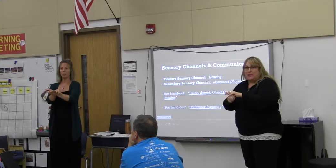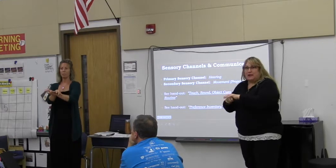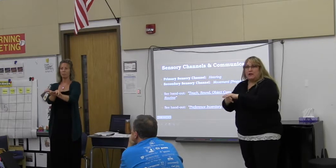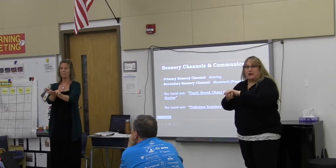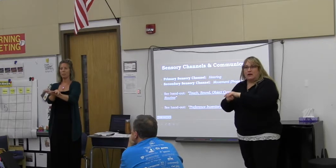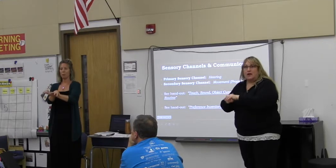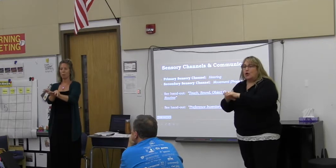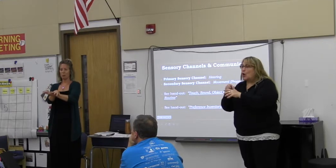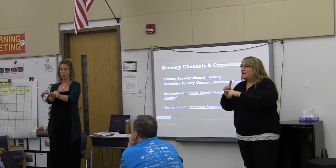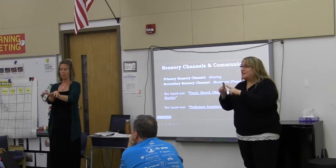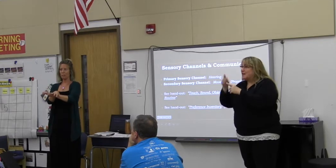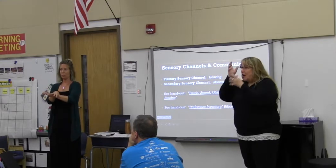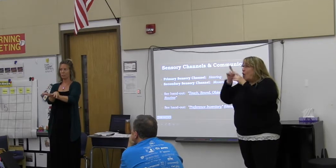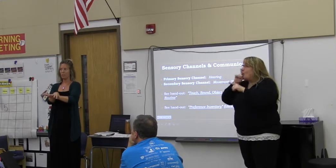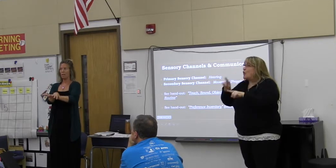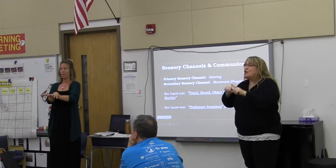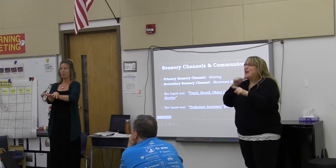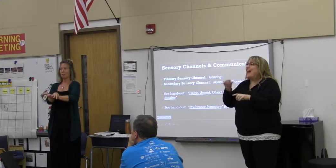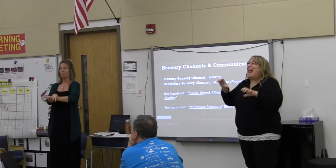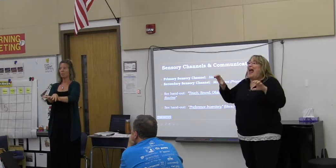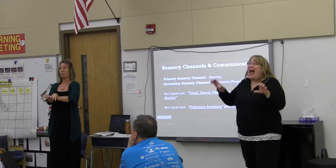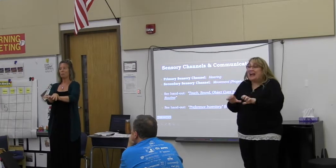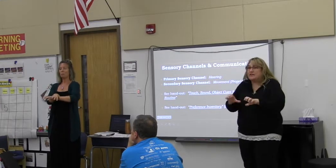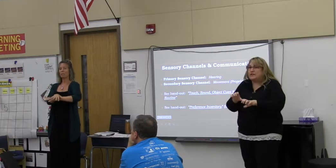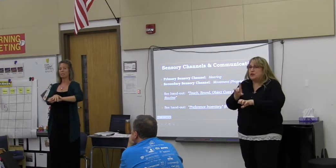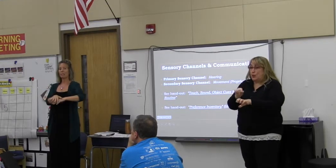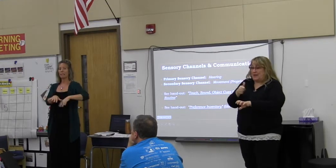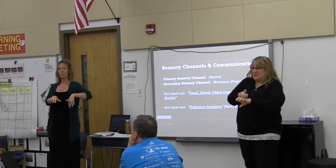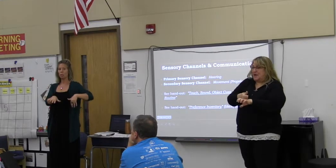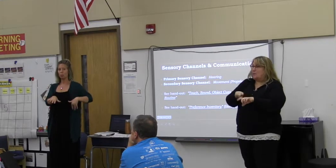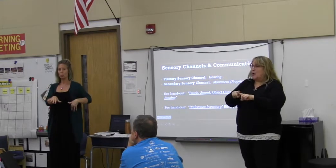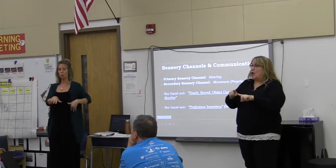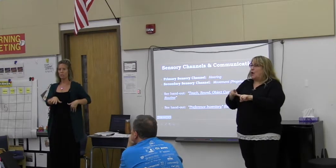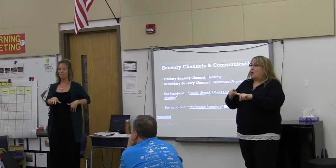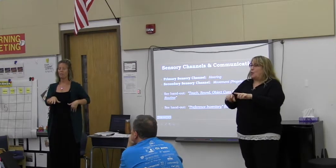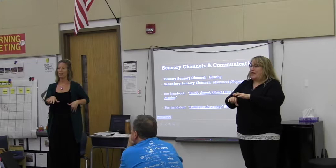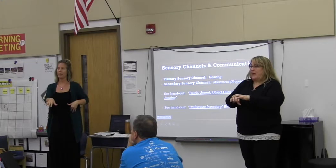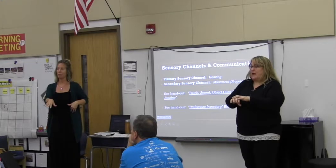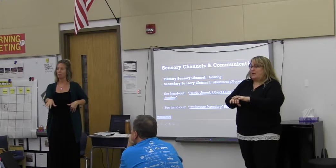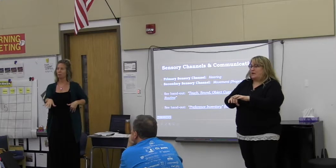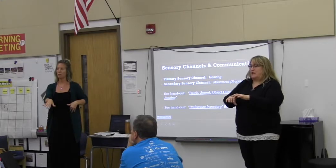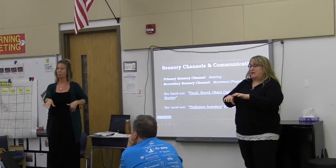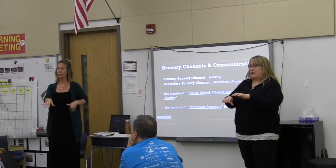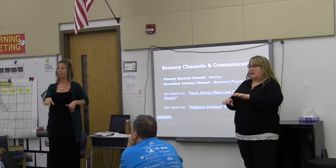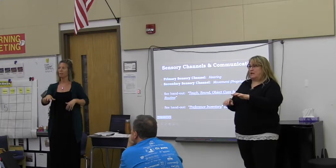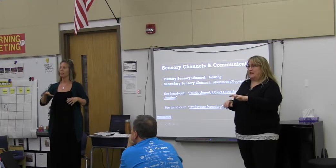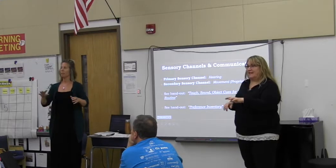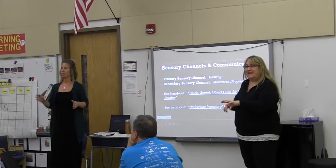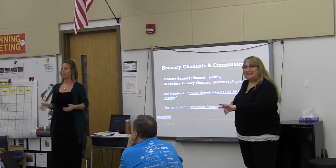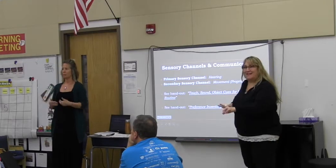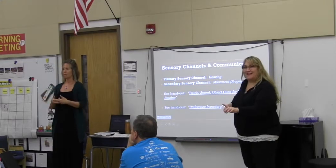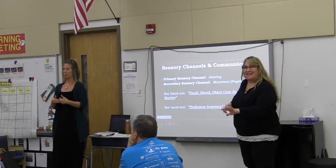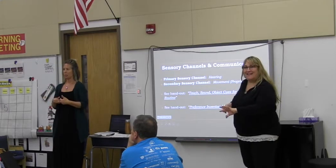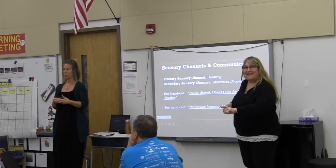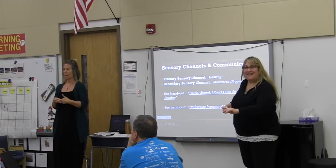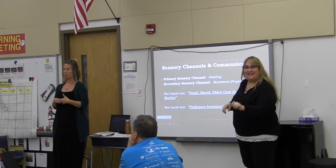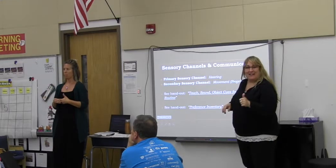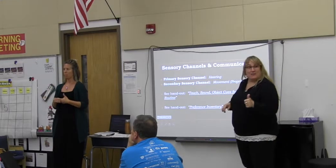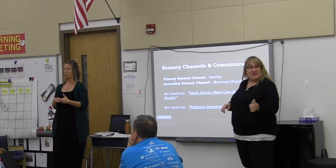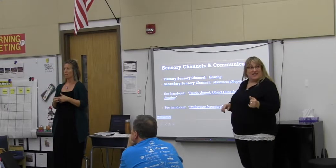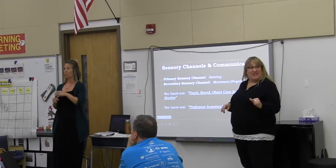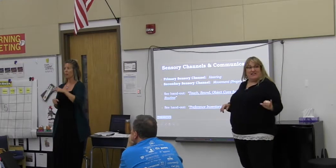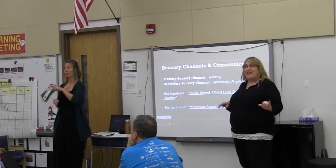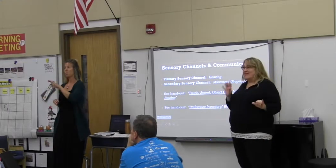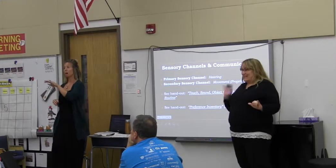different concepts, even though they're not actively participating. But the second you move and then they can participate, that's when learning is going to